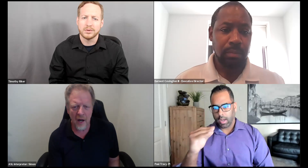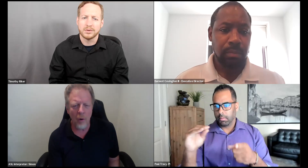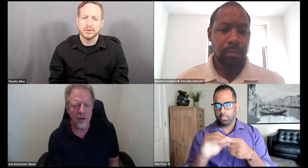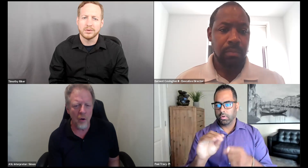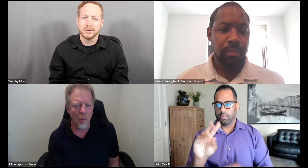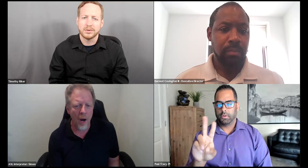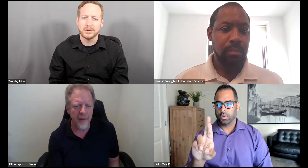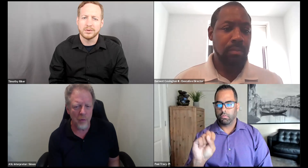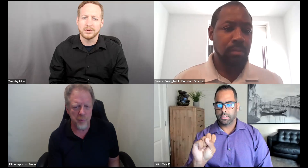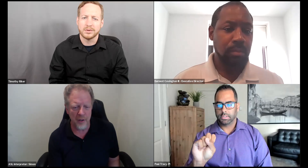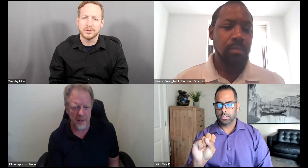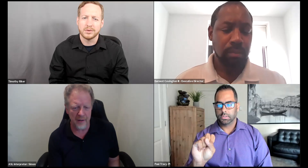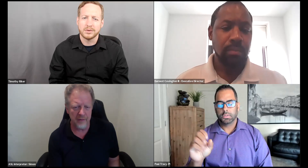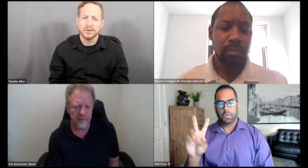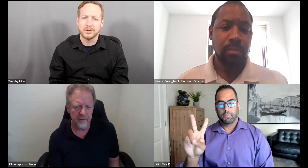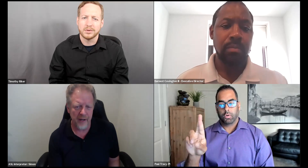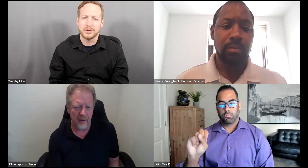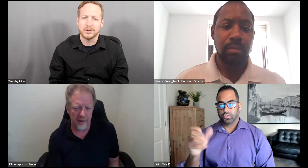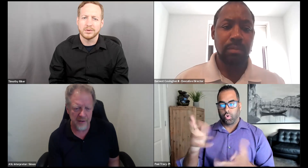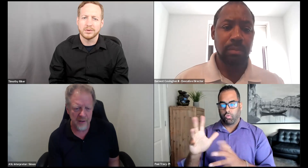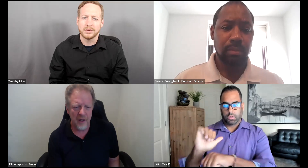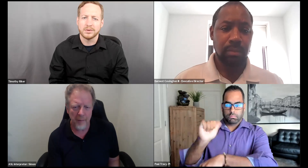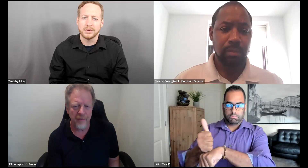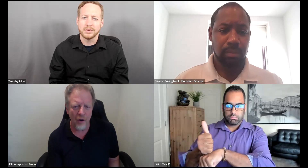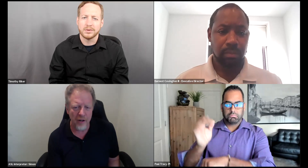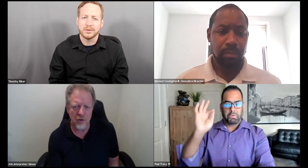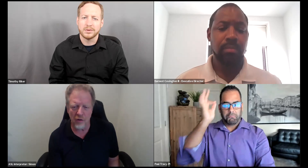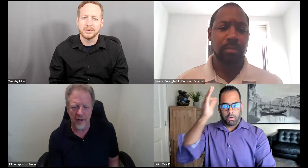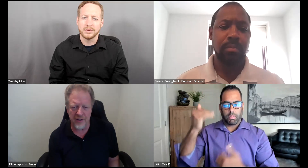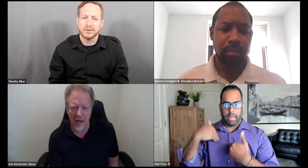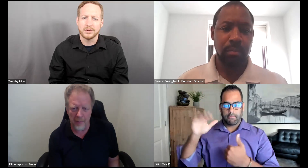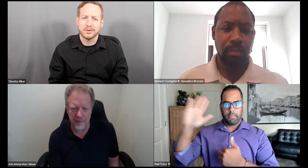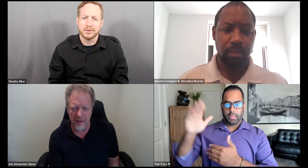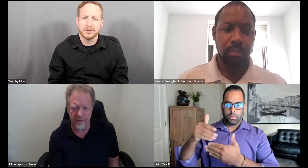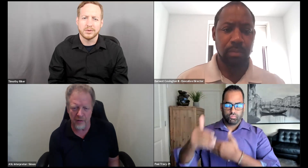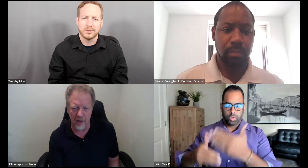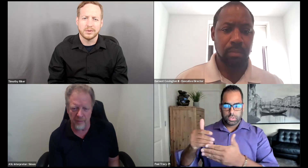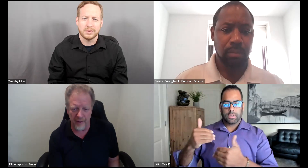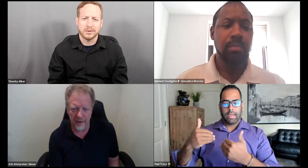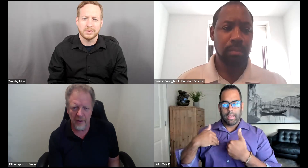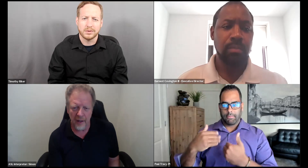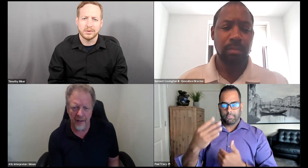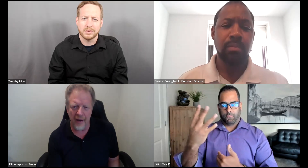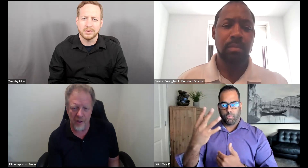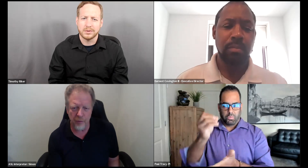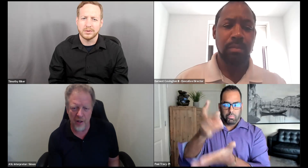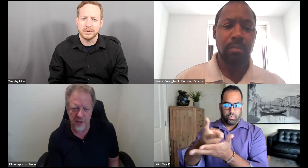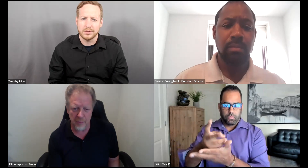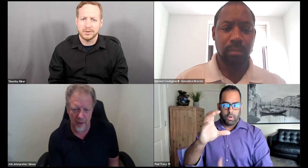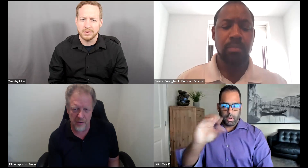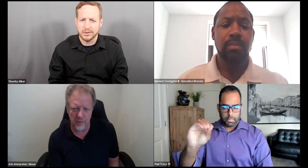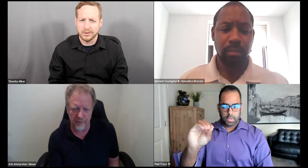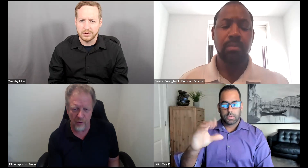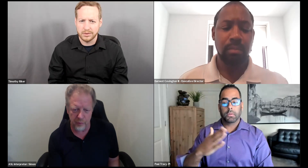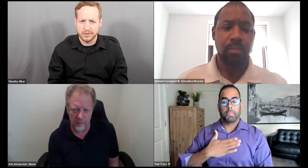VIRS, I wanted to know why that was put in there, VIRS. I mean, VRS is already established by the federal government, and they have their process